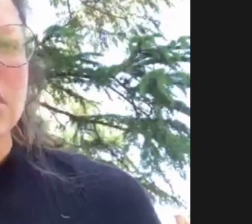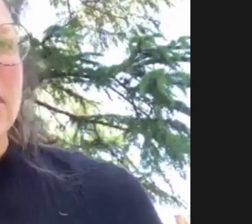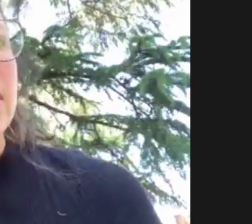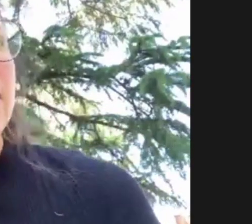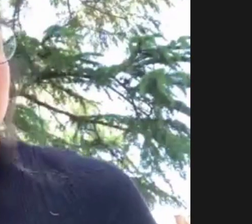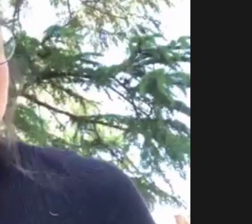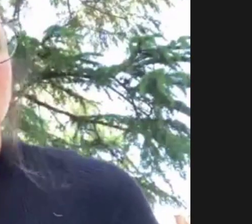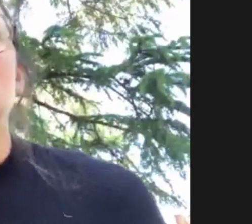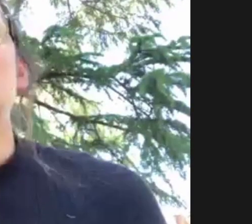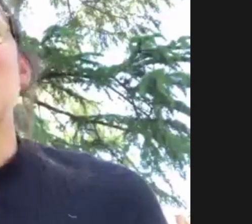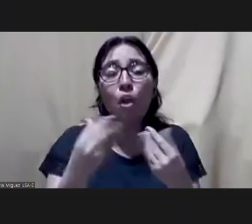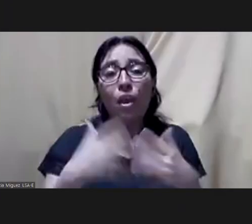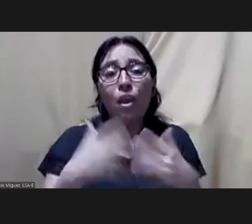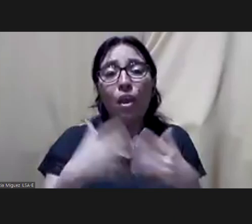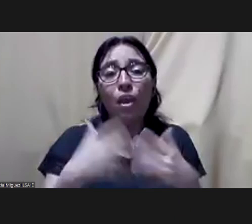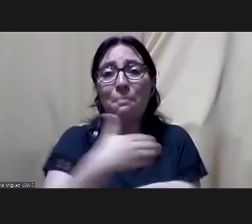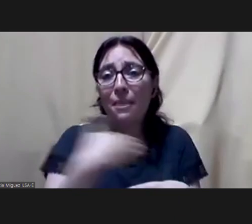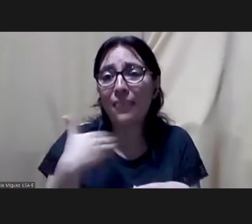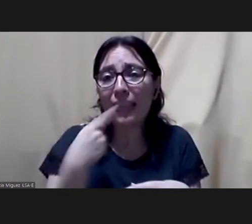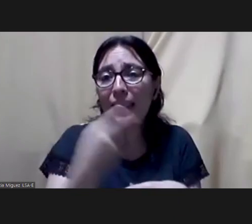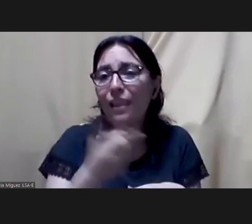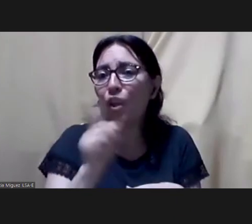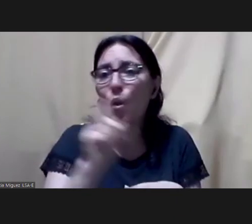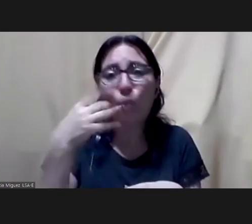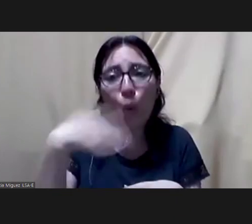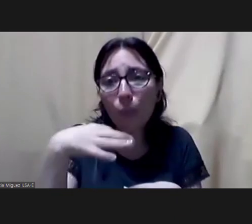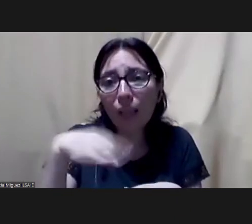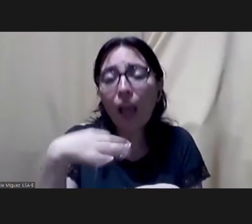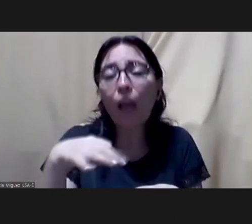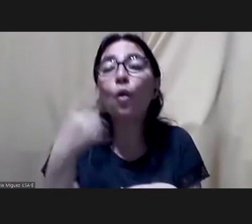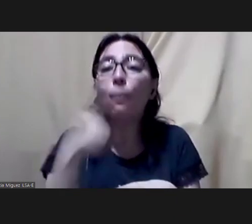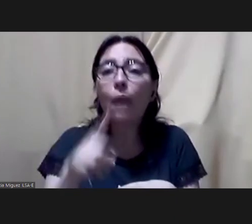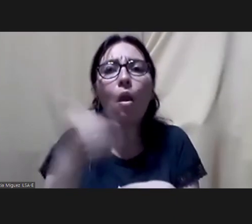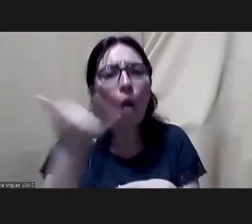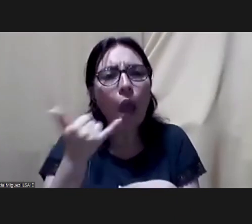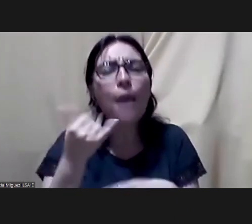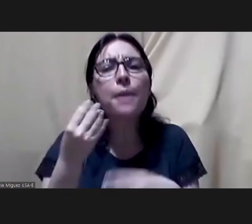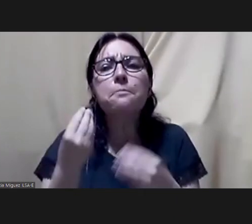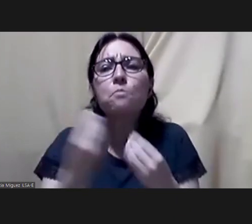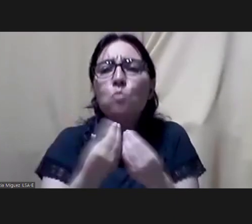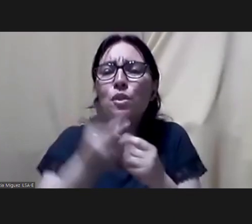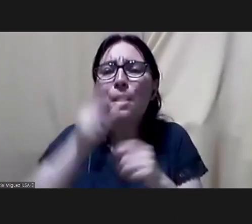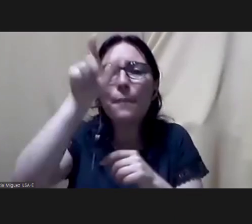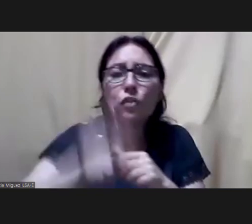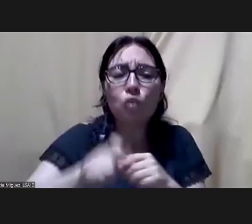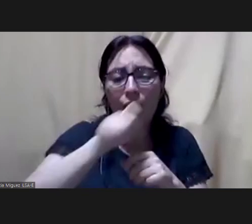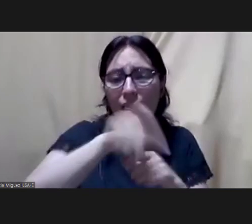And motherhood is not something imposed or necessary, but there are many different